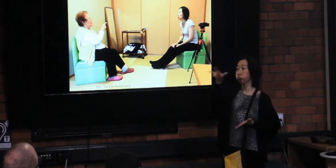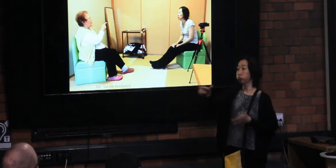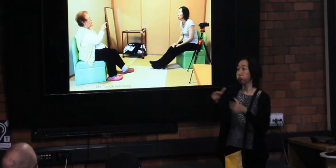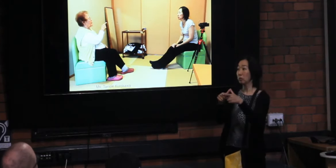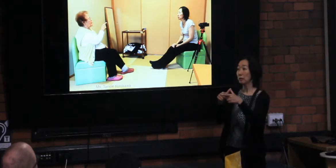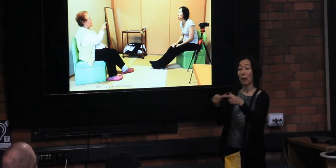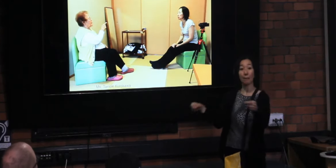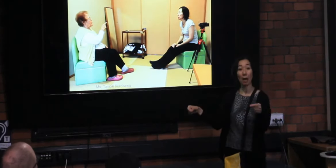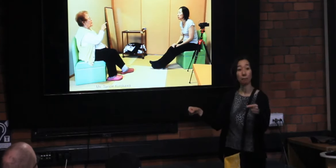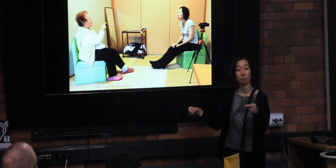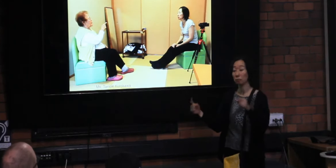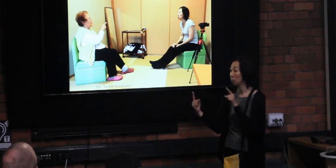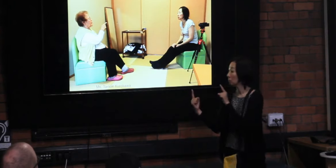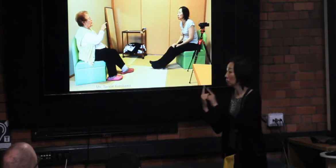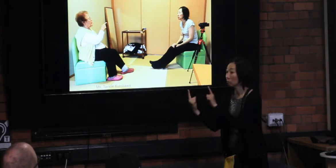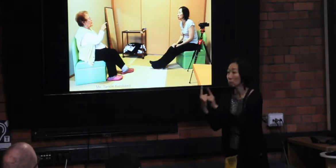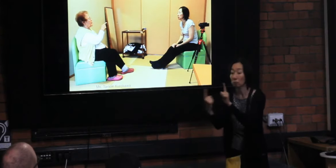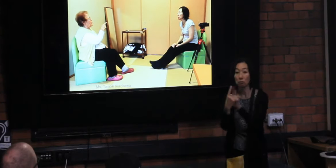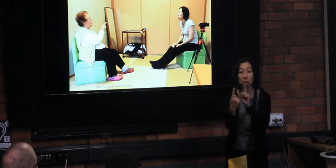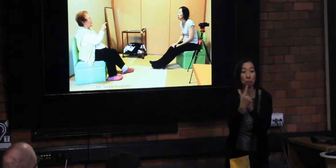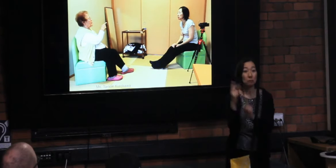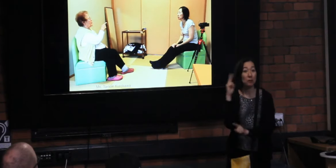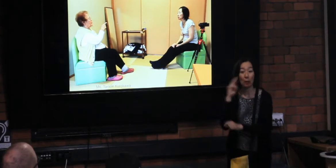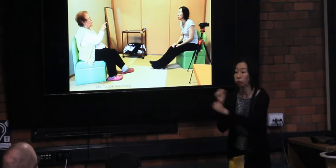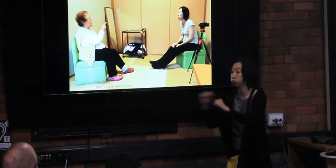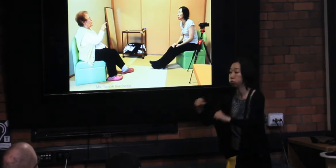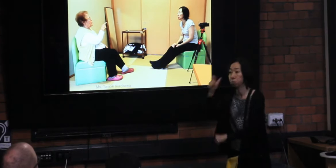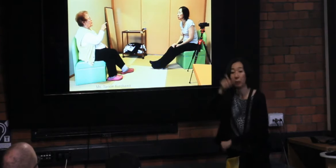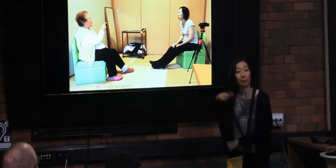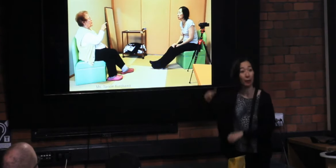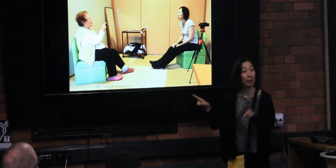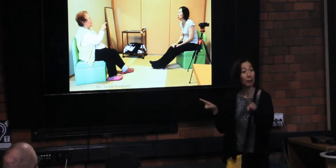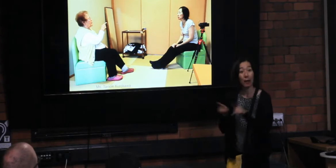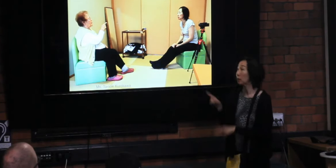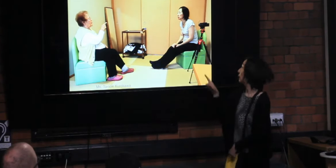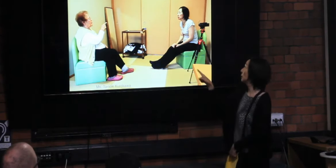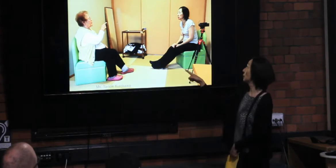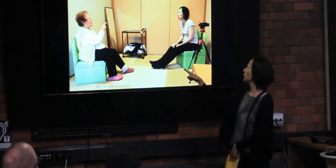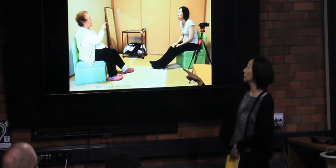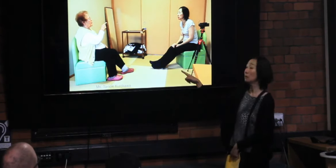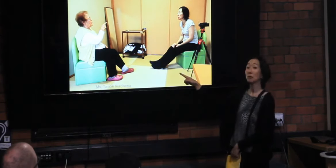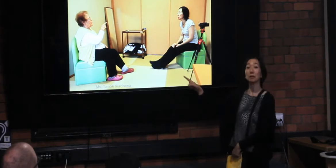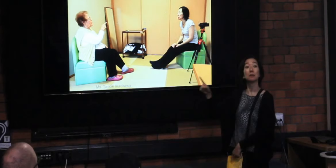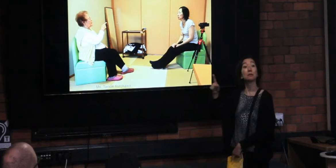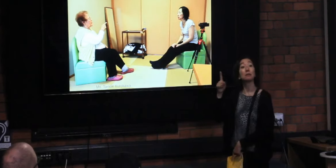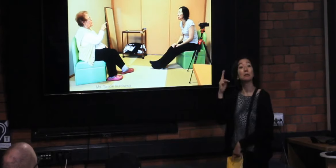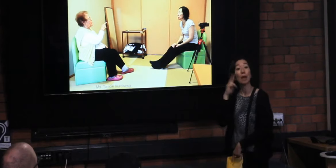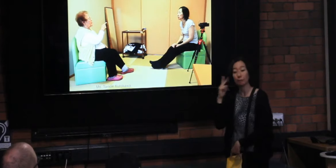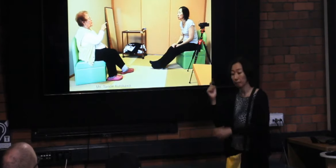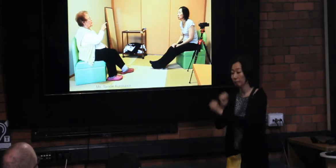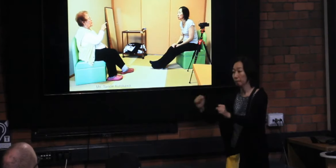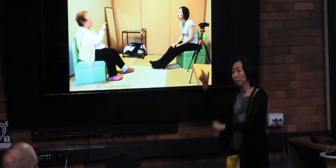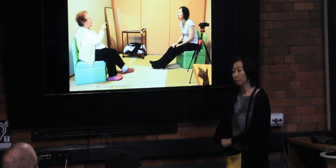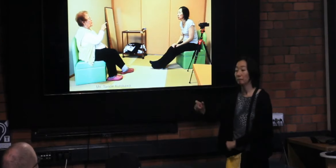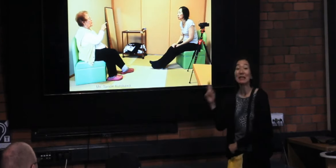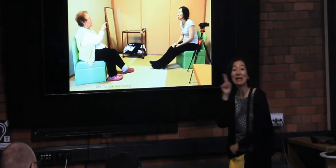to help me to fly to Japan and gather more of these stories and experiences from deaf people. If